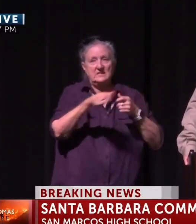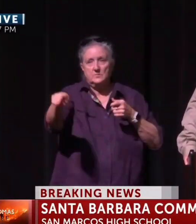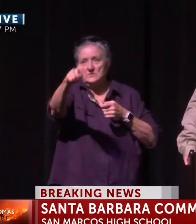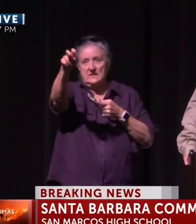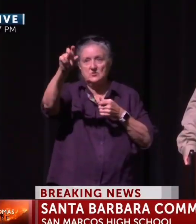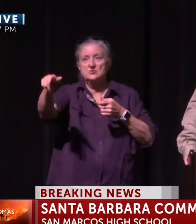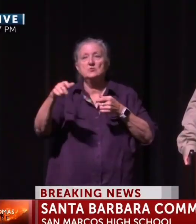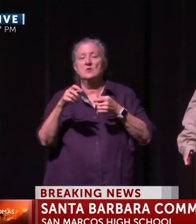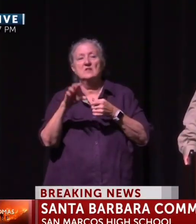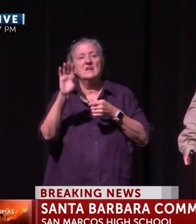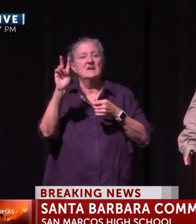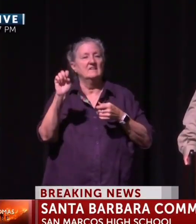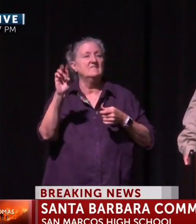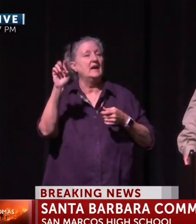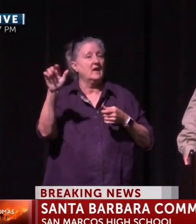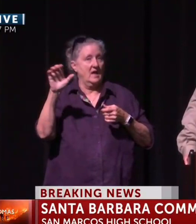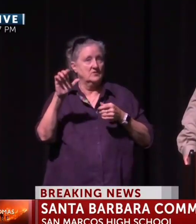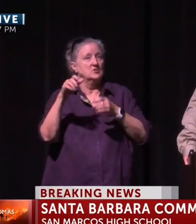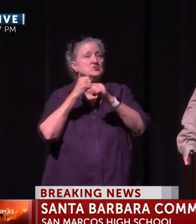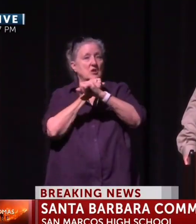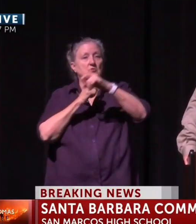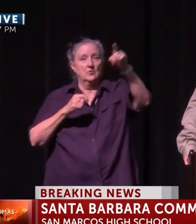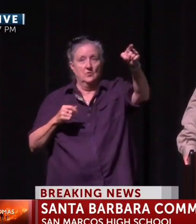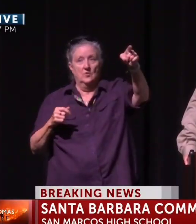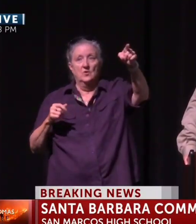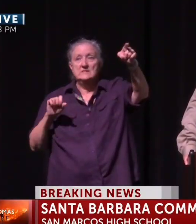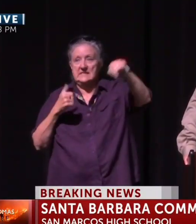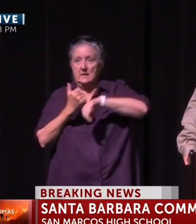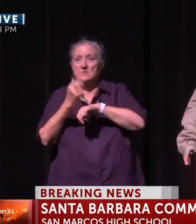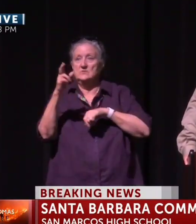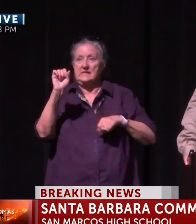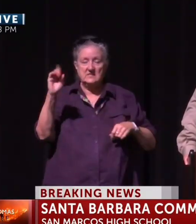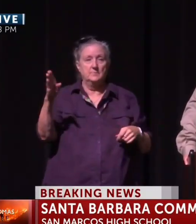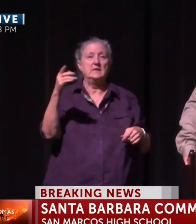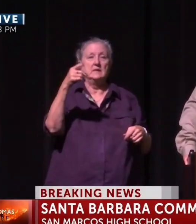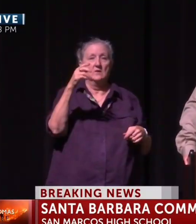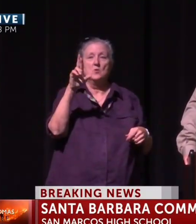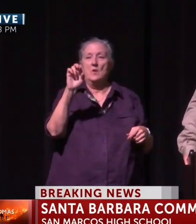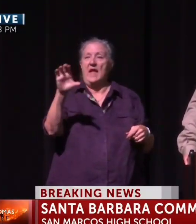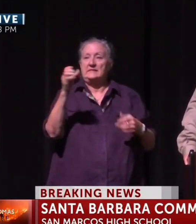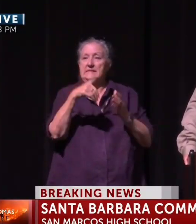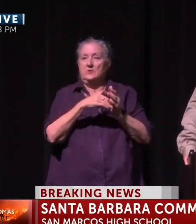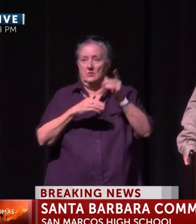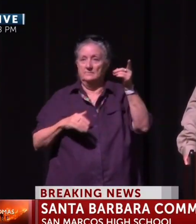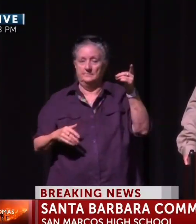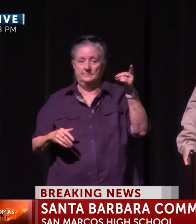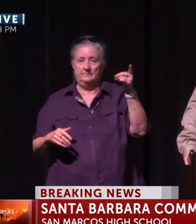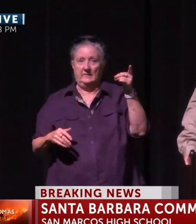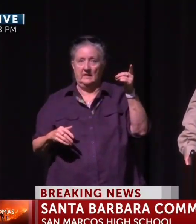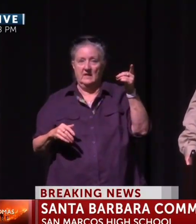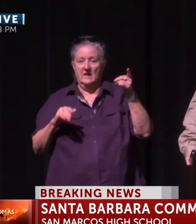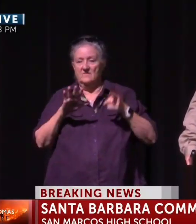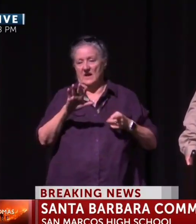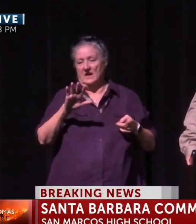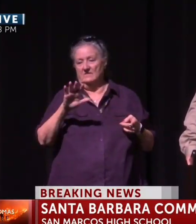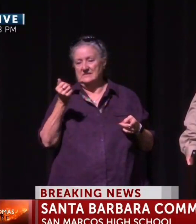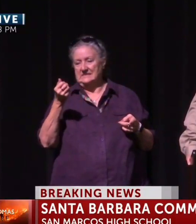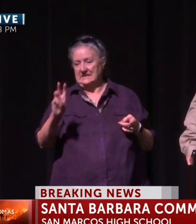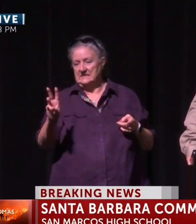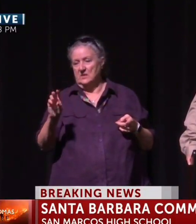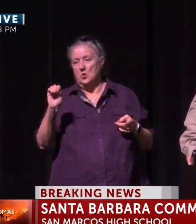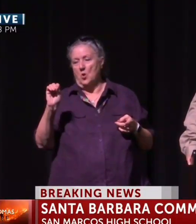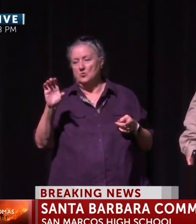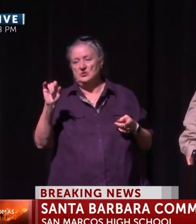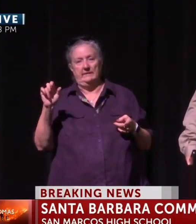to the evacuation shelter, which is set up at the UCSB Recreational Center at